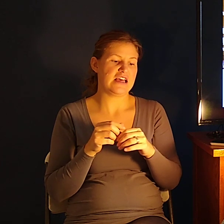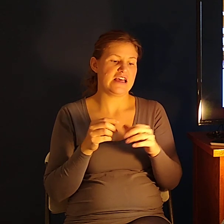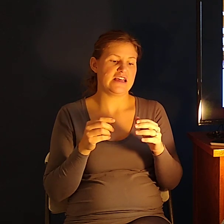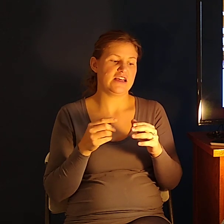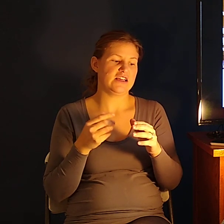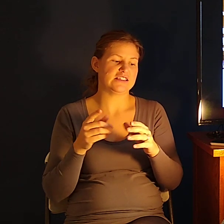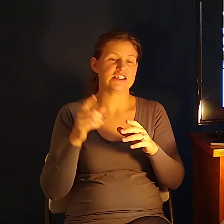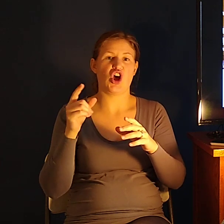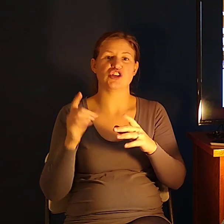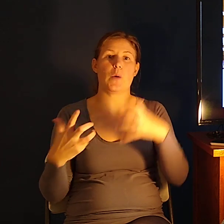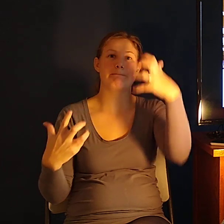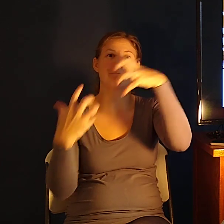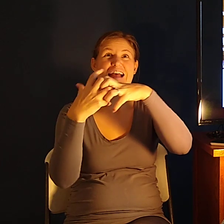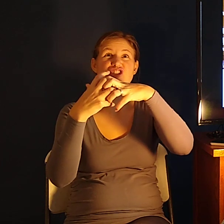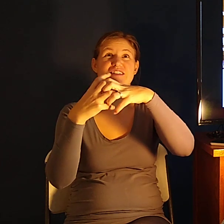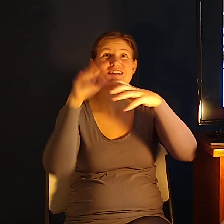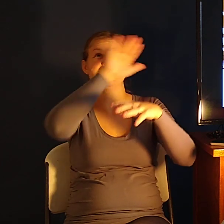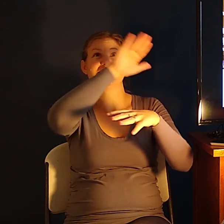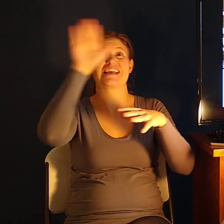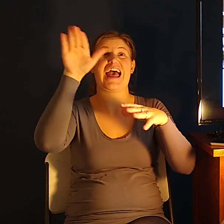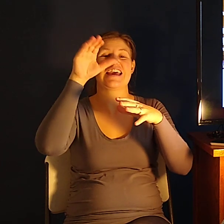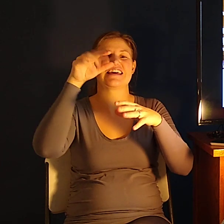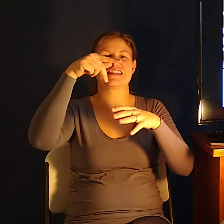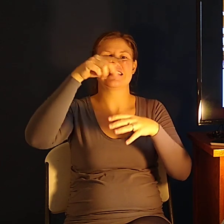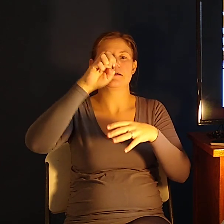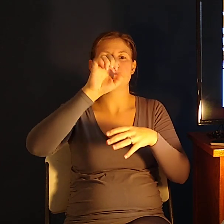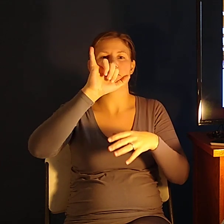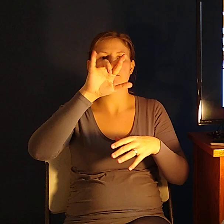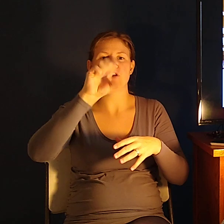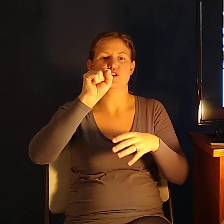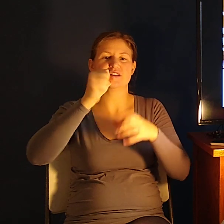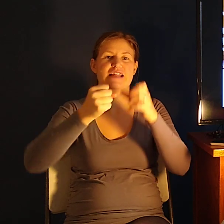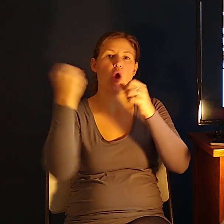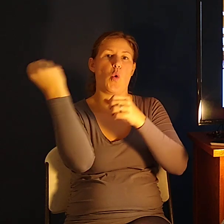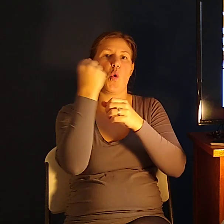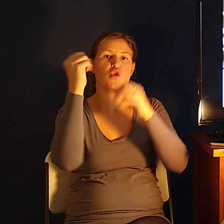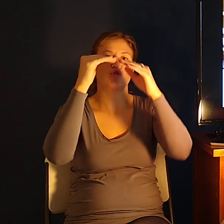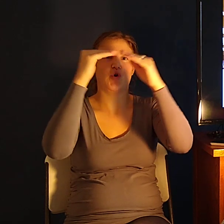sky. The piers that hold the roof line to it.